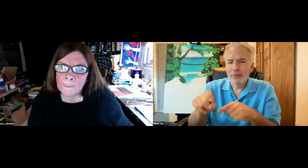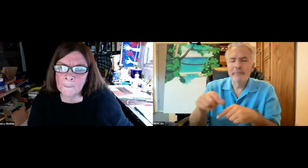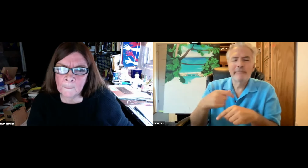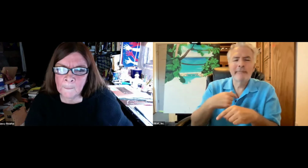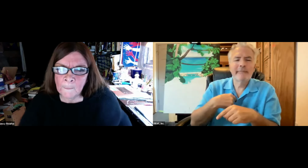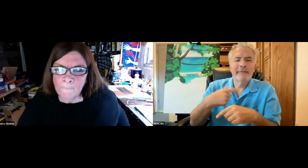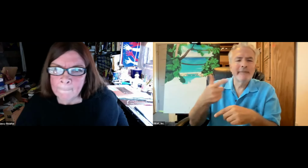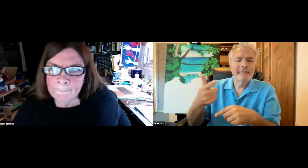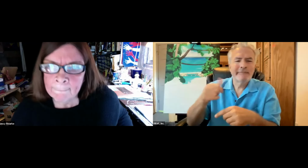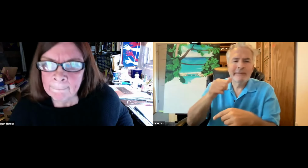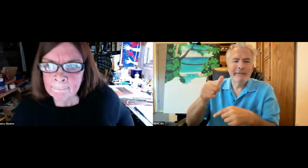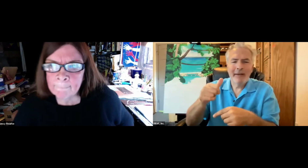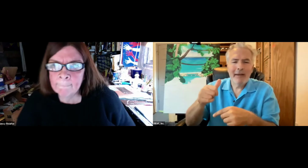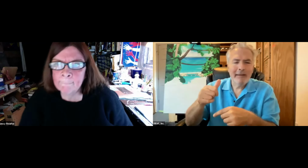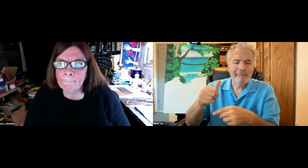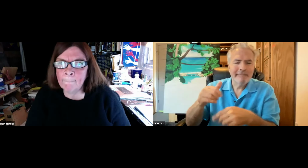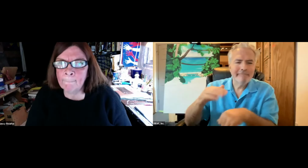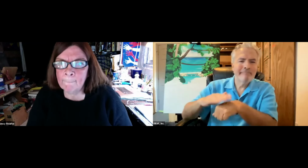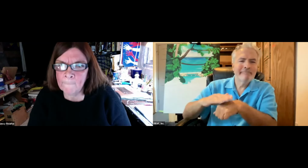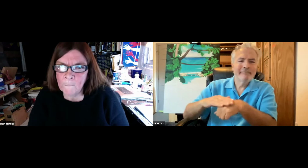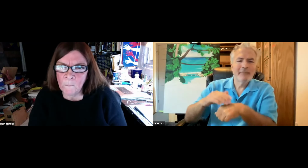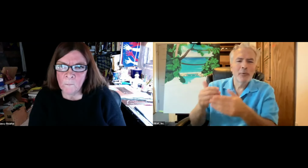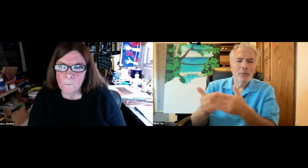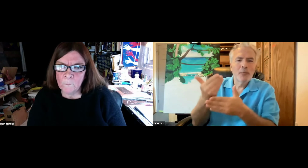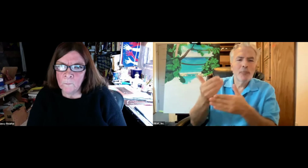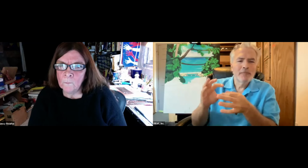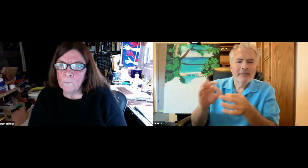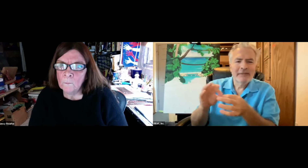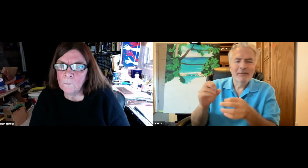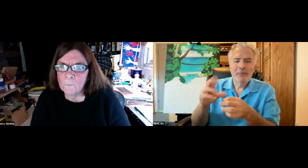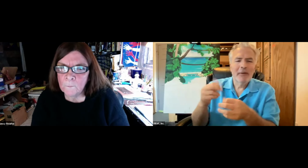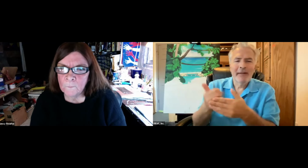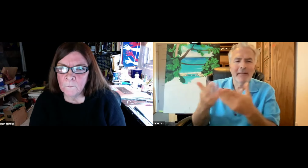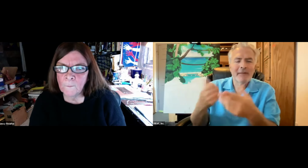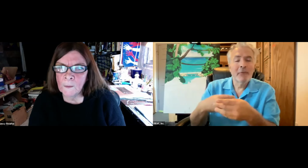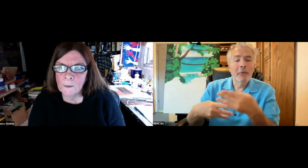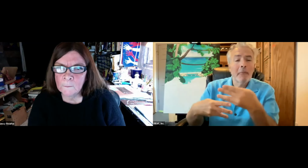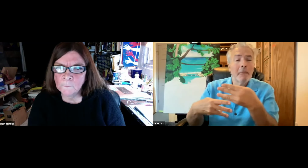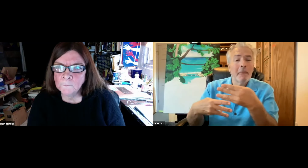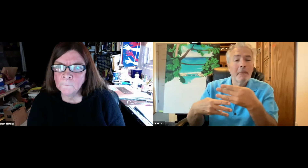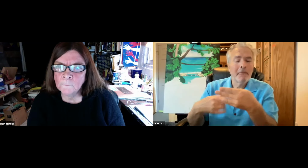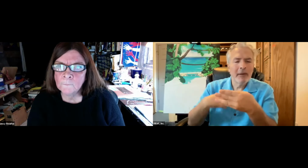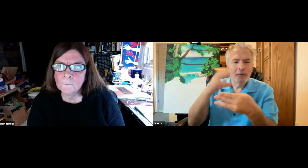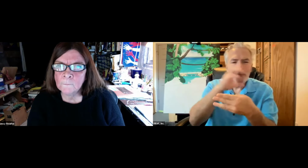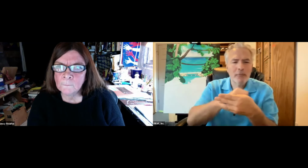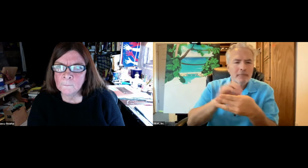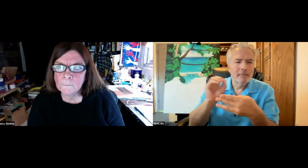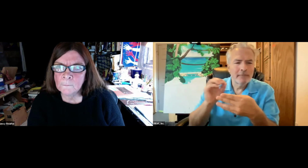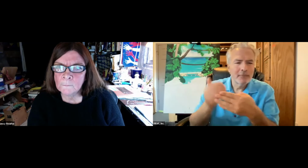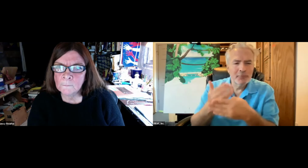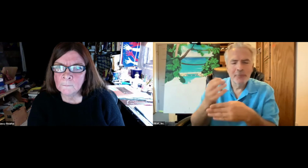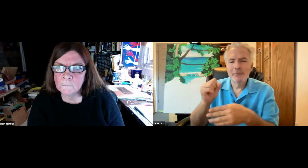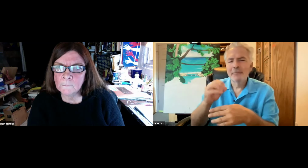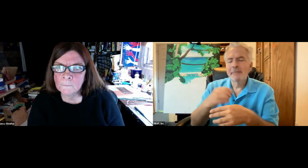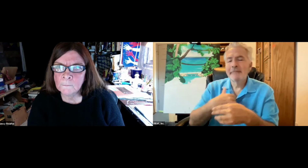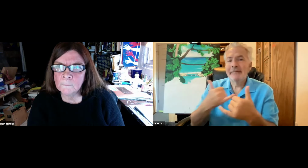I'm going to go back there and pay attention to the questions in the Q&A. Nobody told that, I didn't get a warning that there was a new